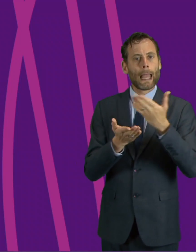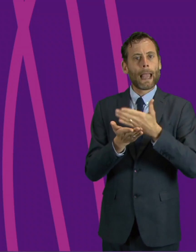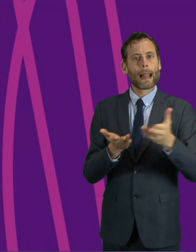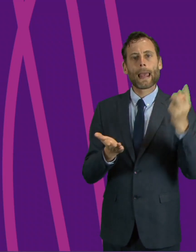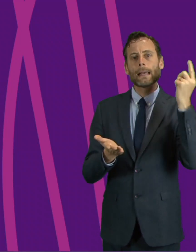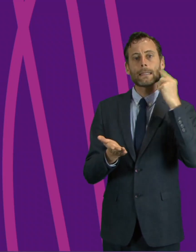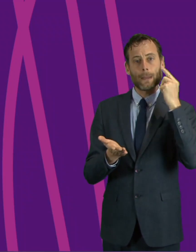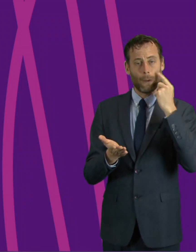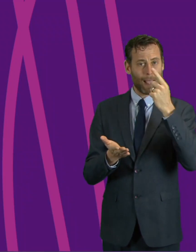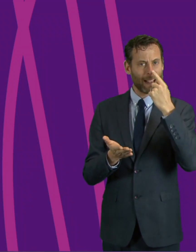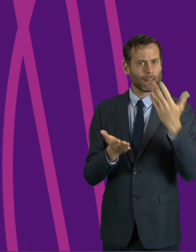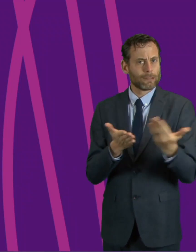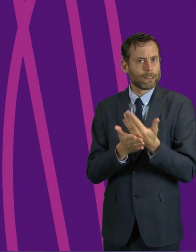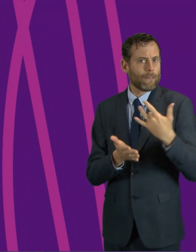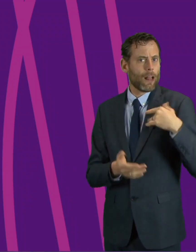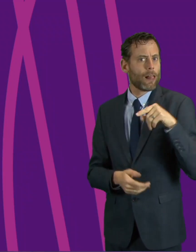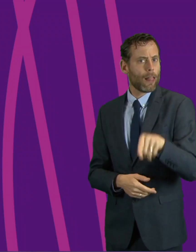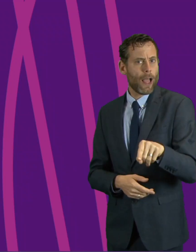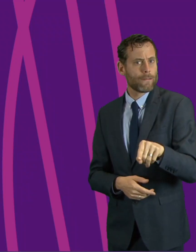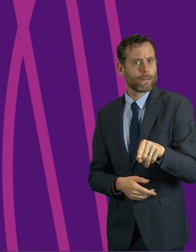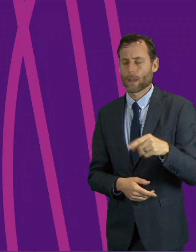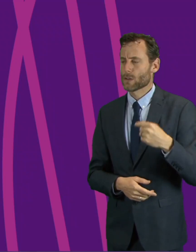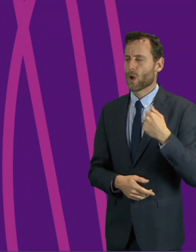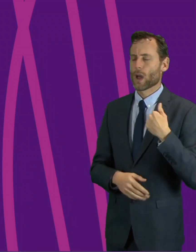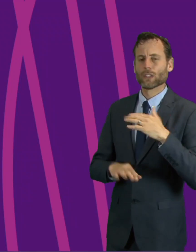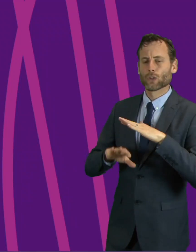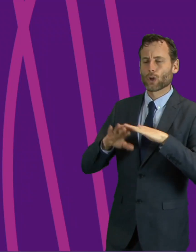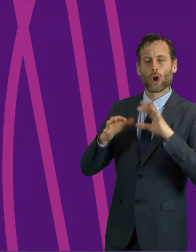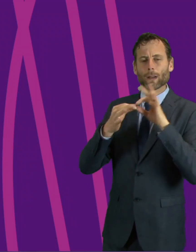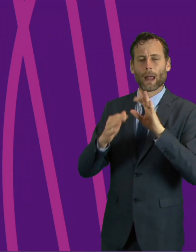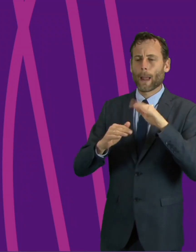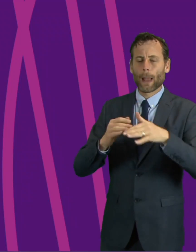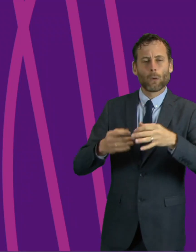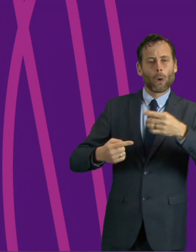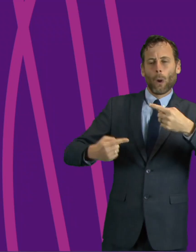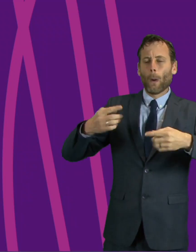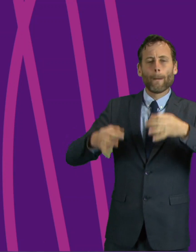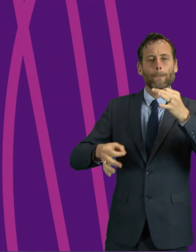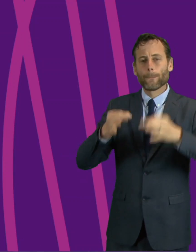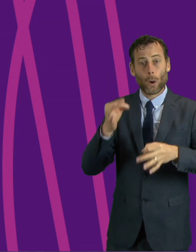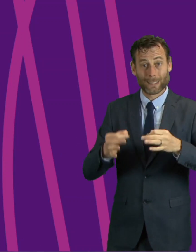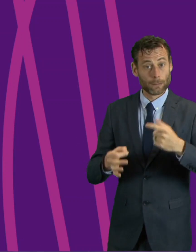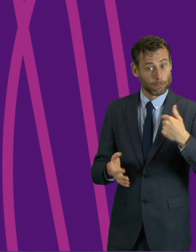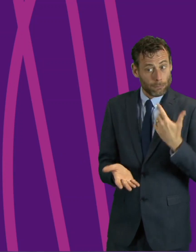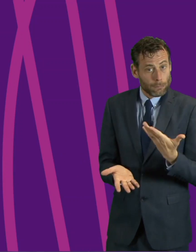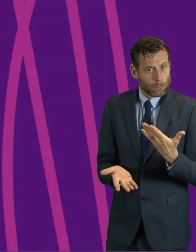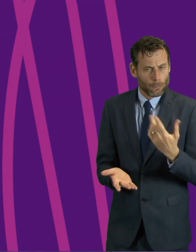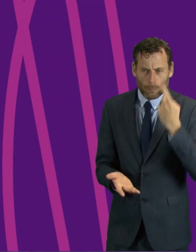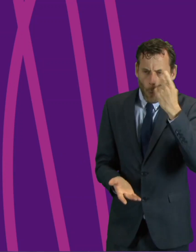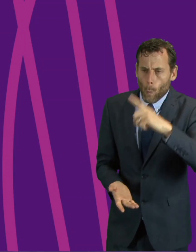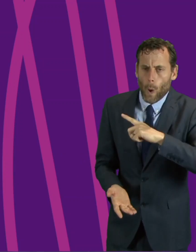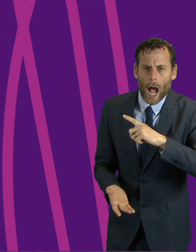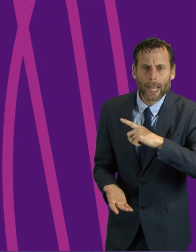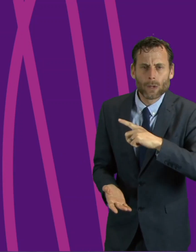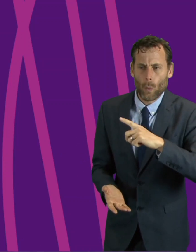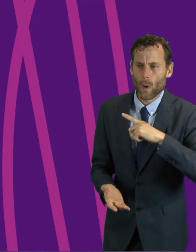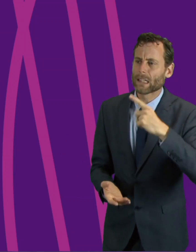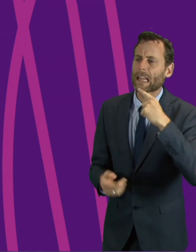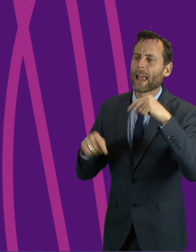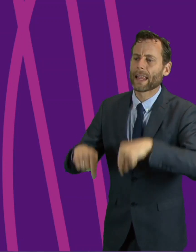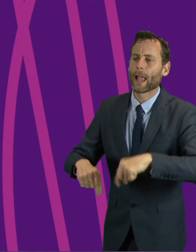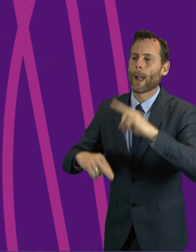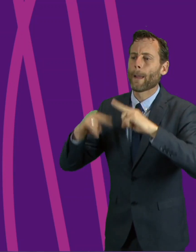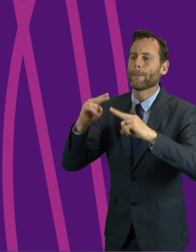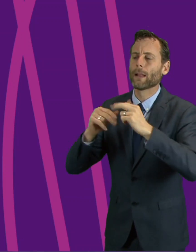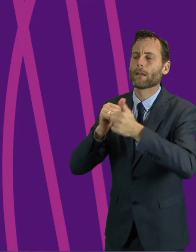isn't about politics, First Minister, it's about keeping things clear, and it's a genuine question, I'm sure, but why not just work to achieve the